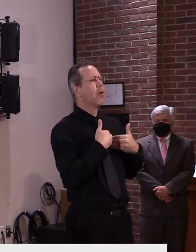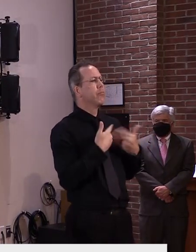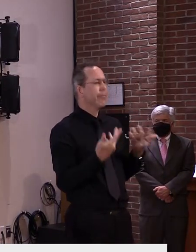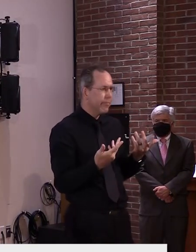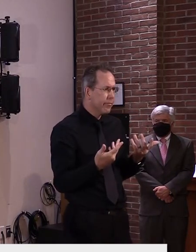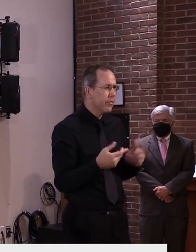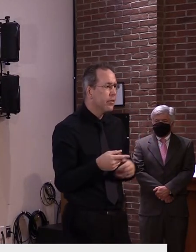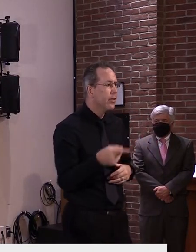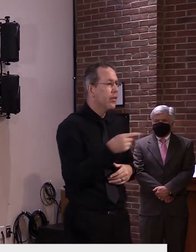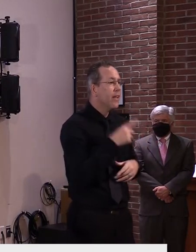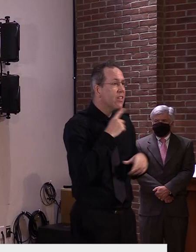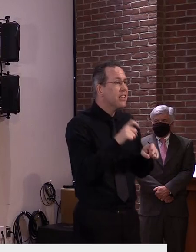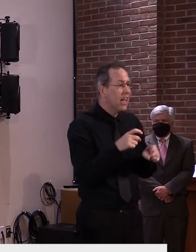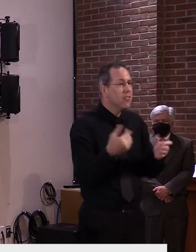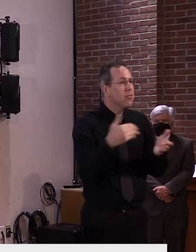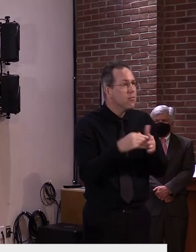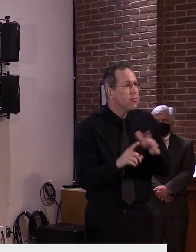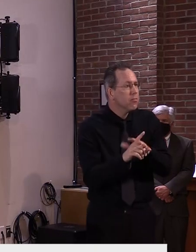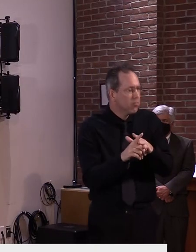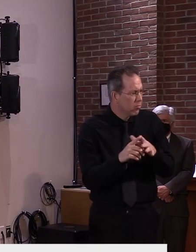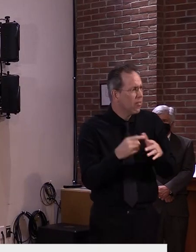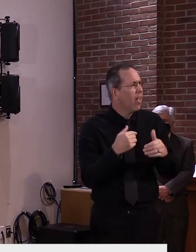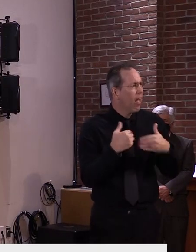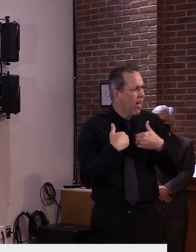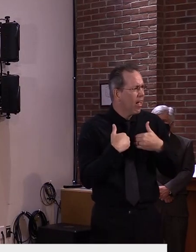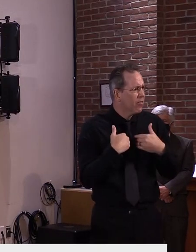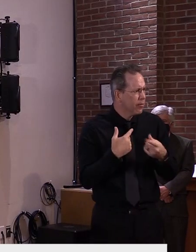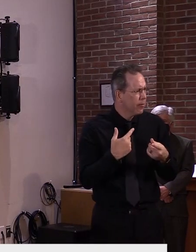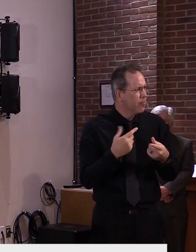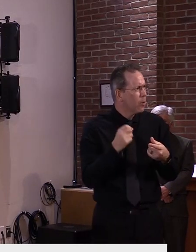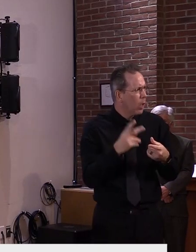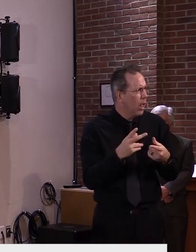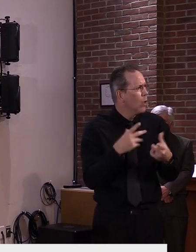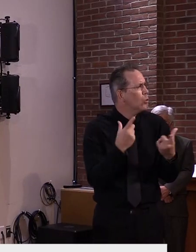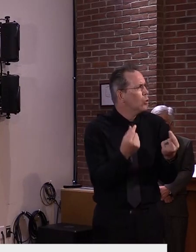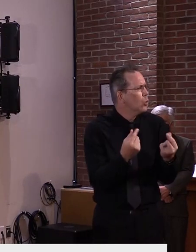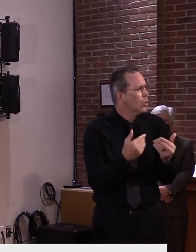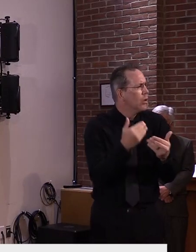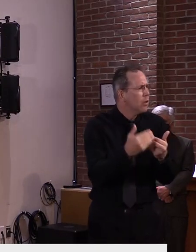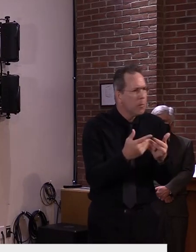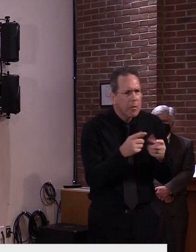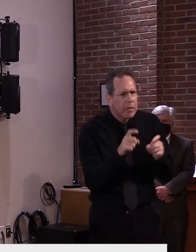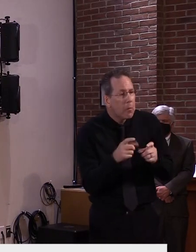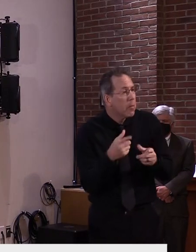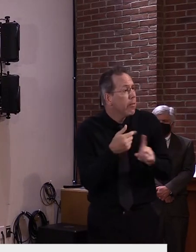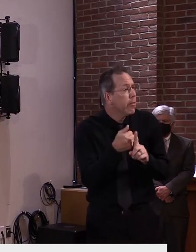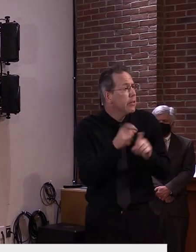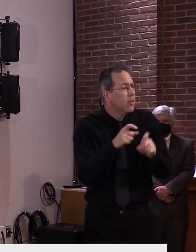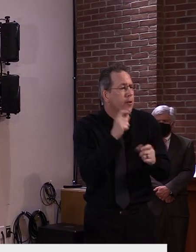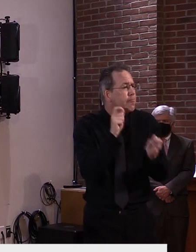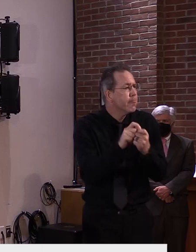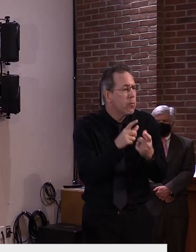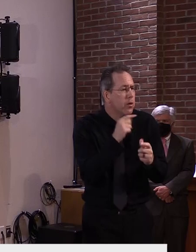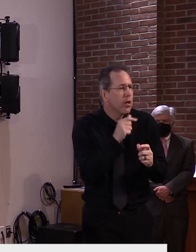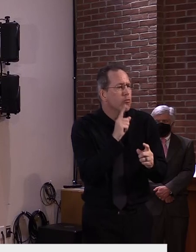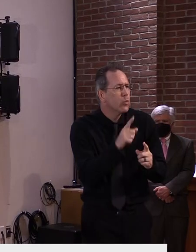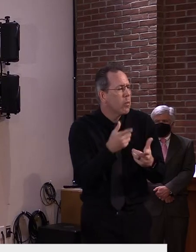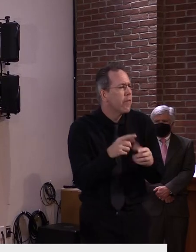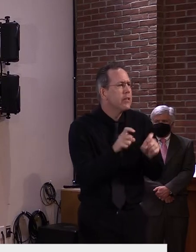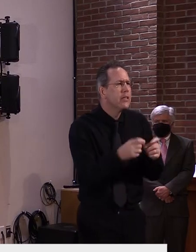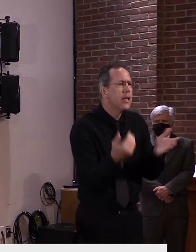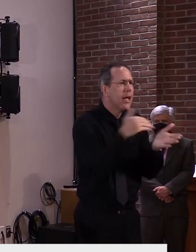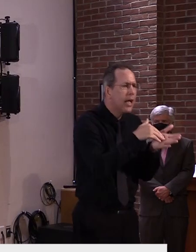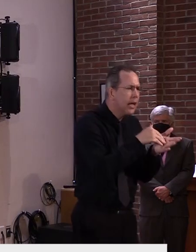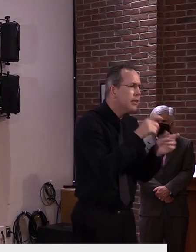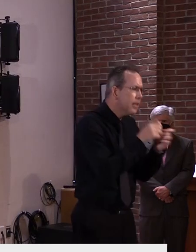you're going to follow up that test with a confirmatory test that is so specific that it pretty much tells you who's